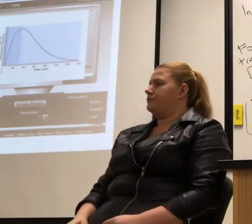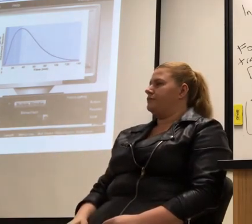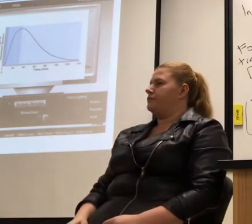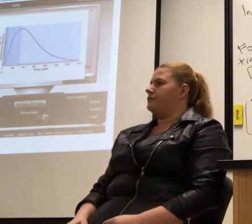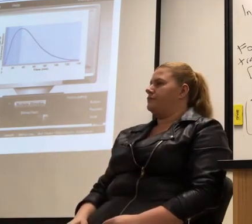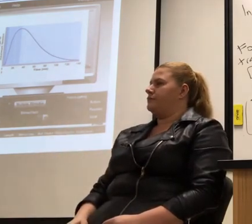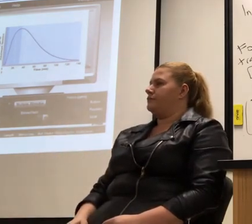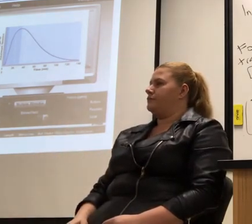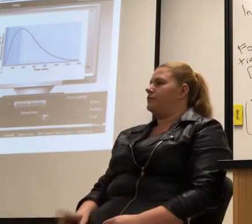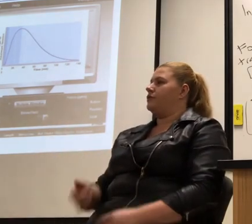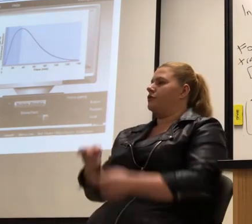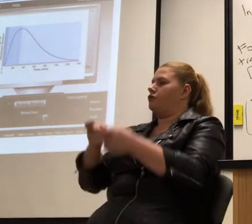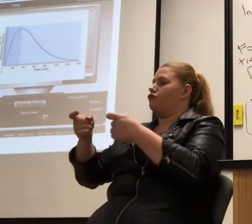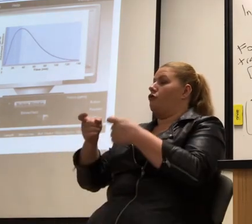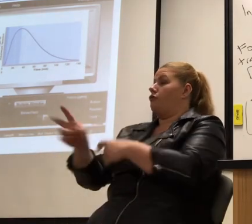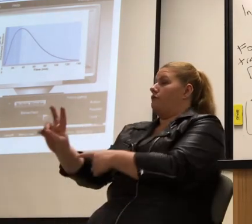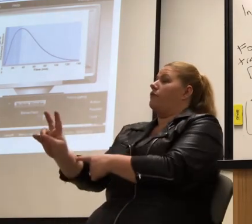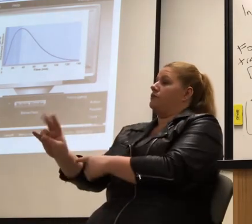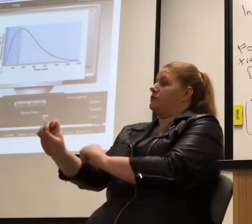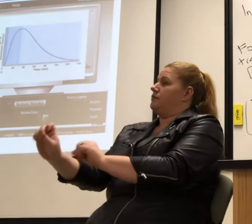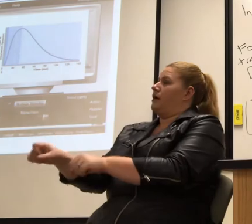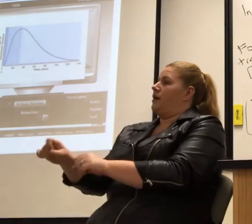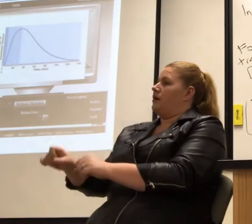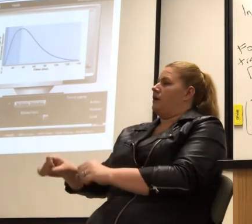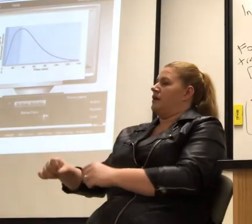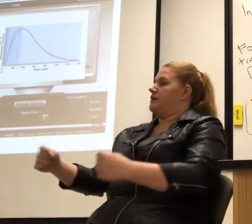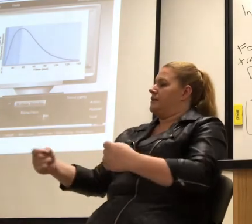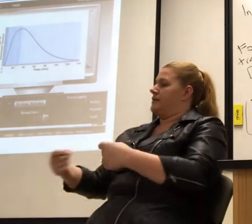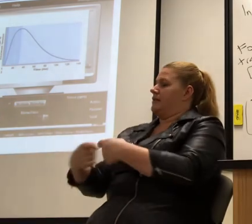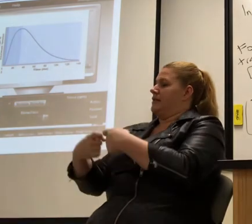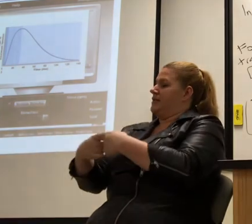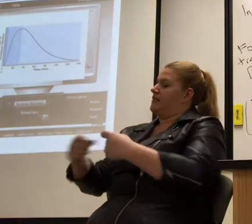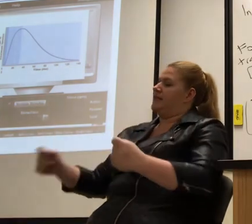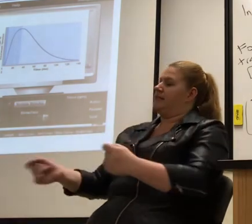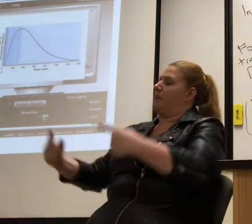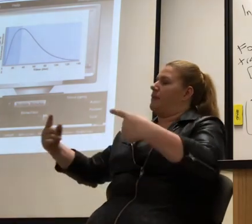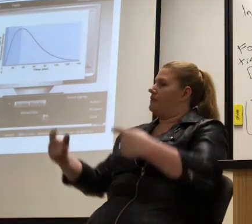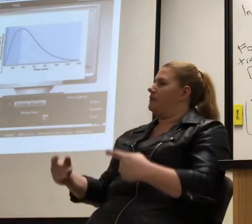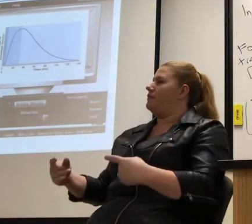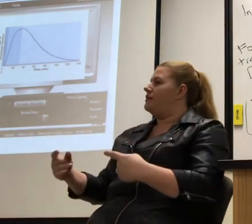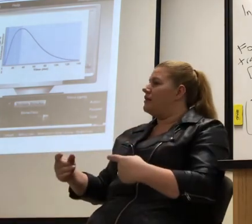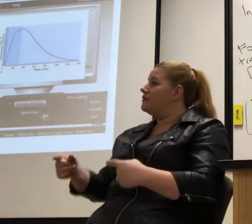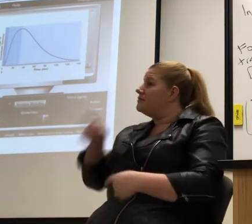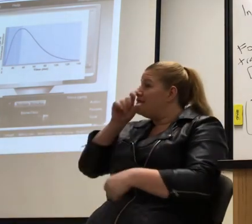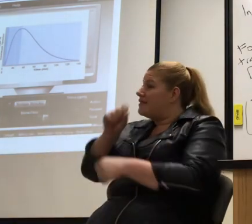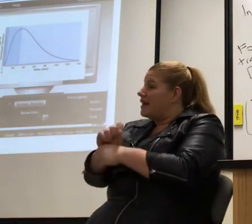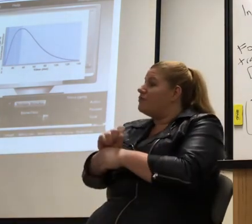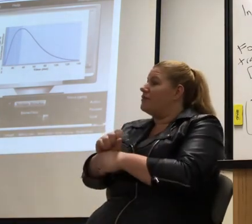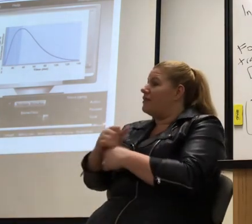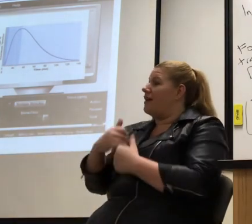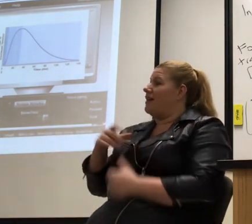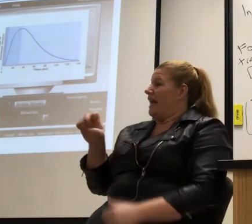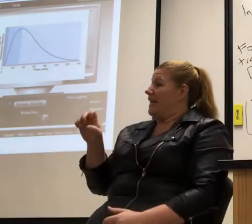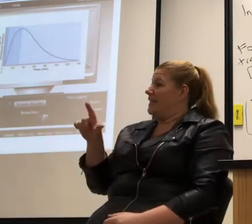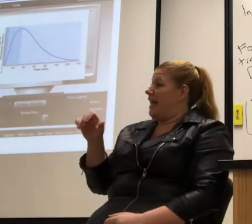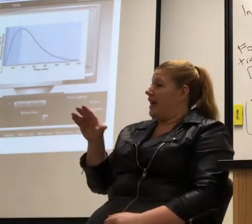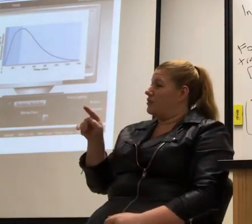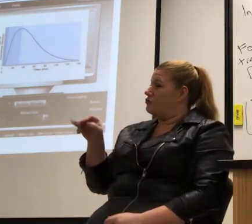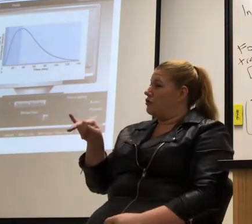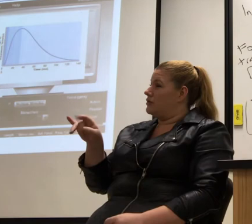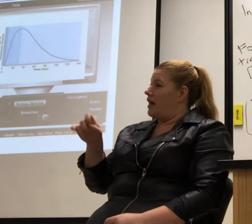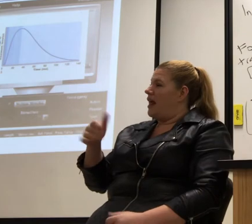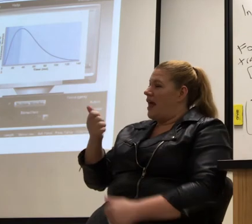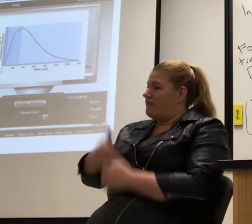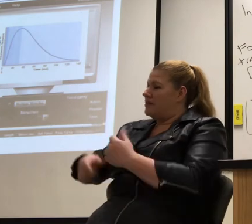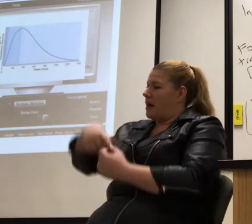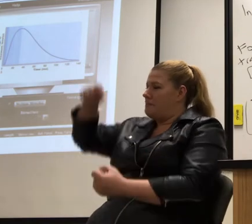So you control the voltage and you just zap it, okay? So literally you got electrodes in there and you just zap the muscle. And every time you zap